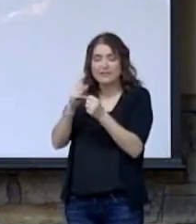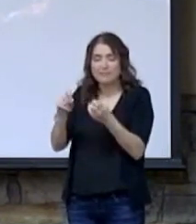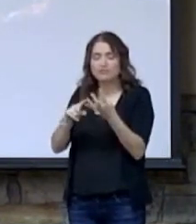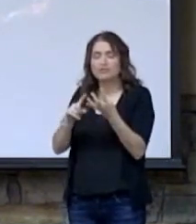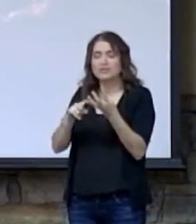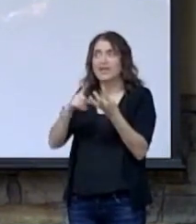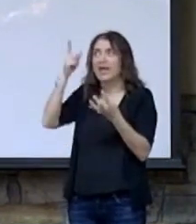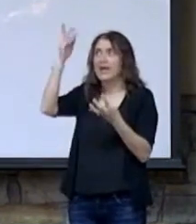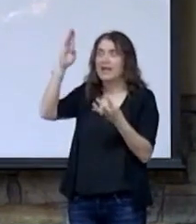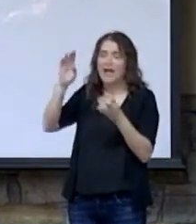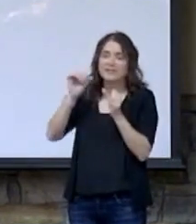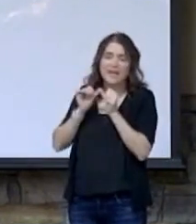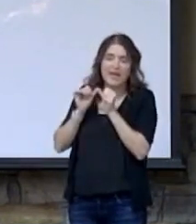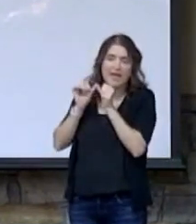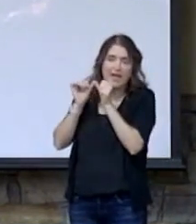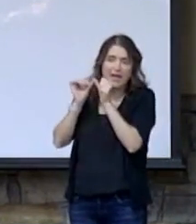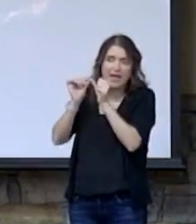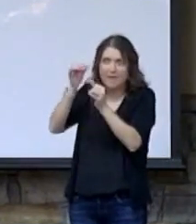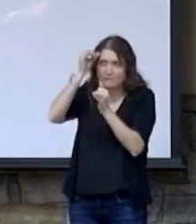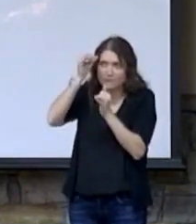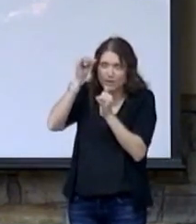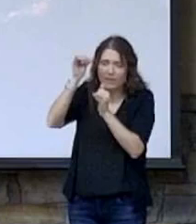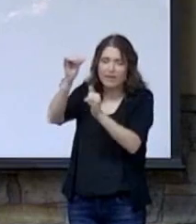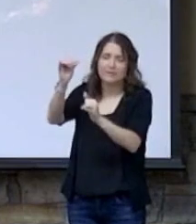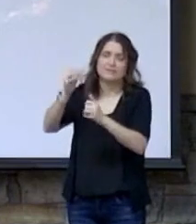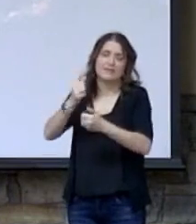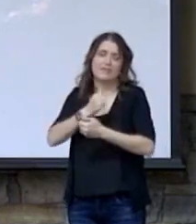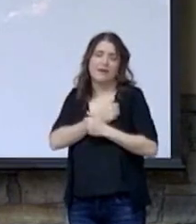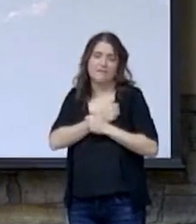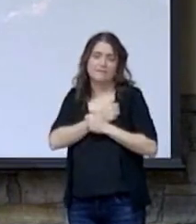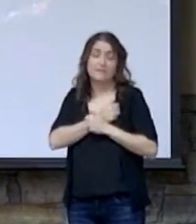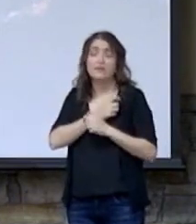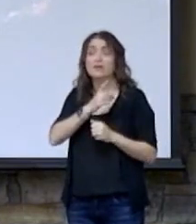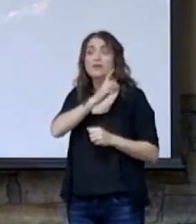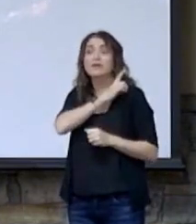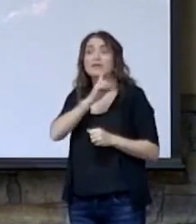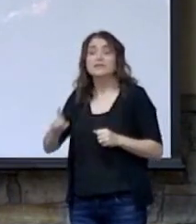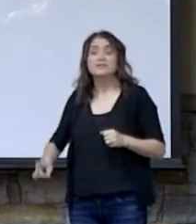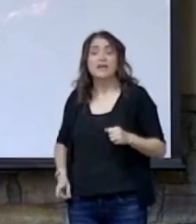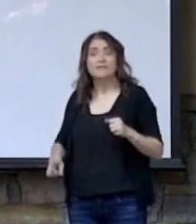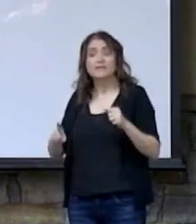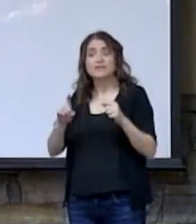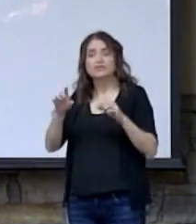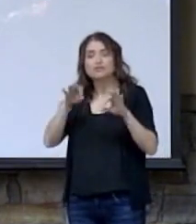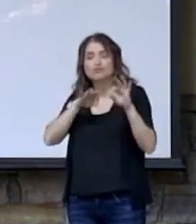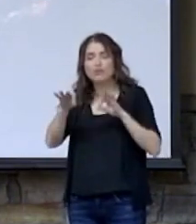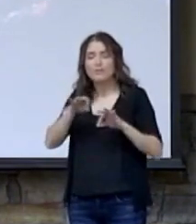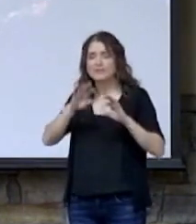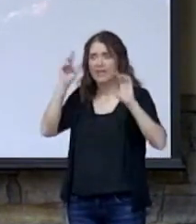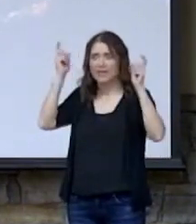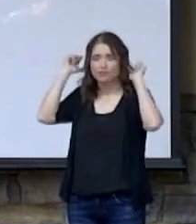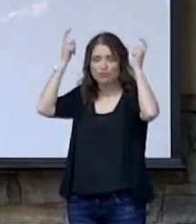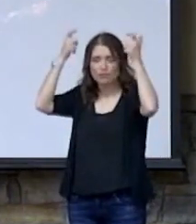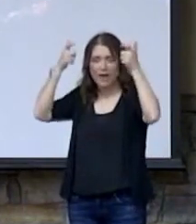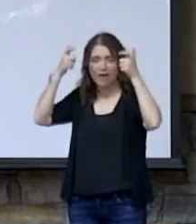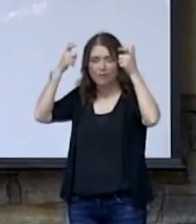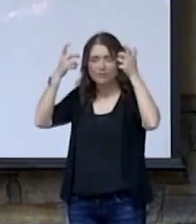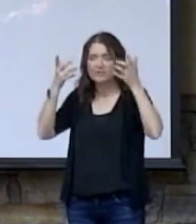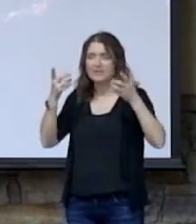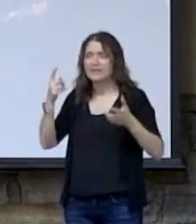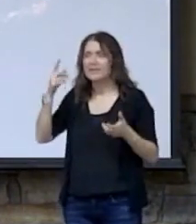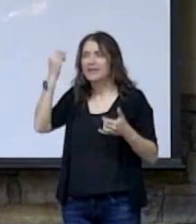God's everlasting love. David describes it as a crown. The idea of